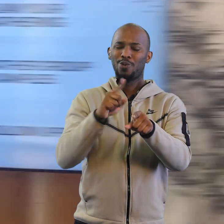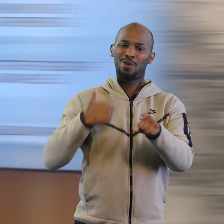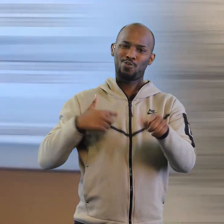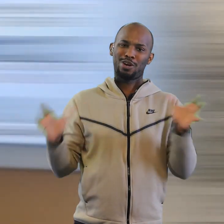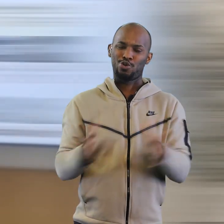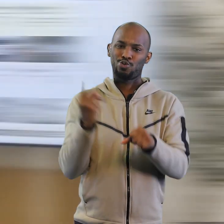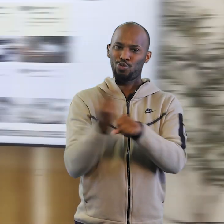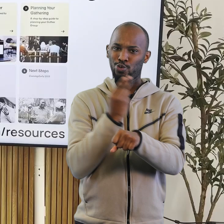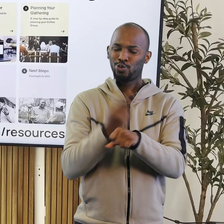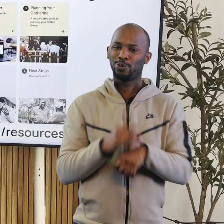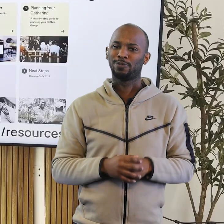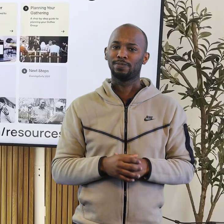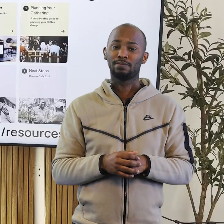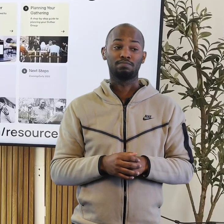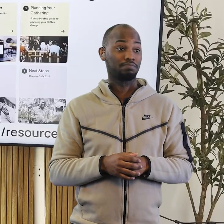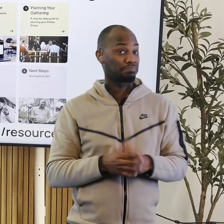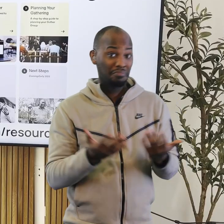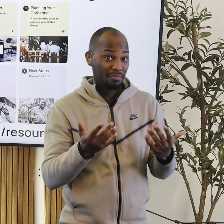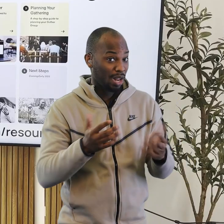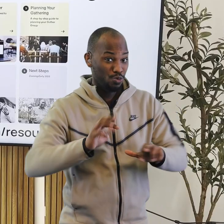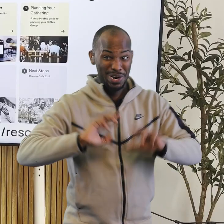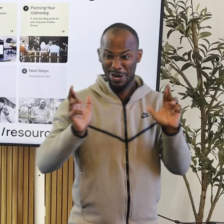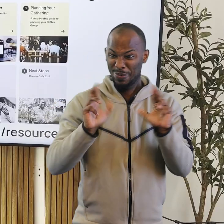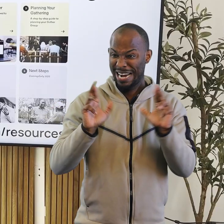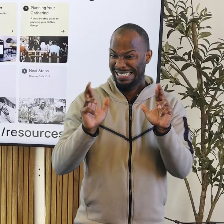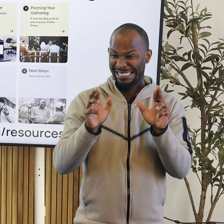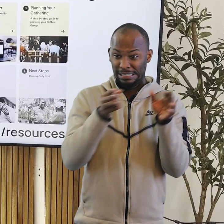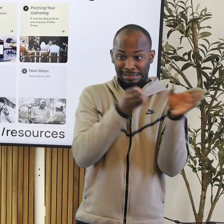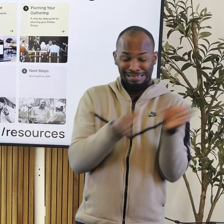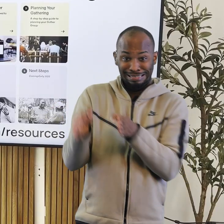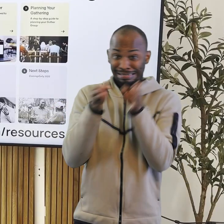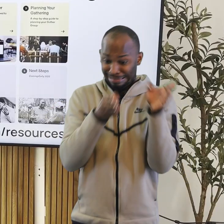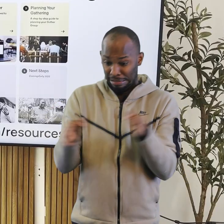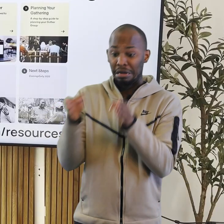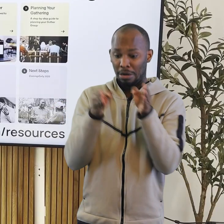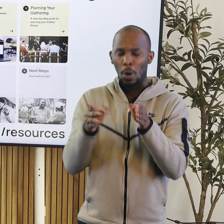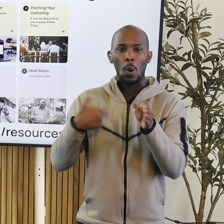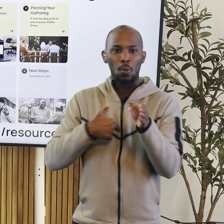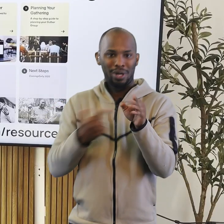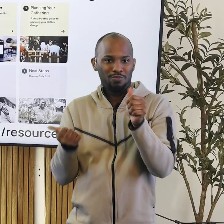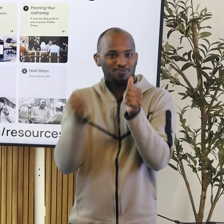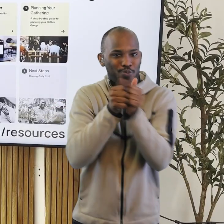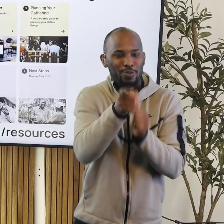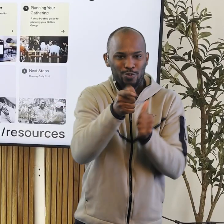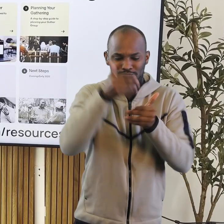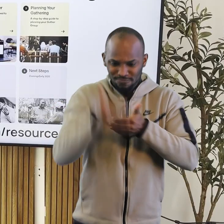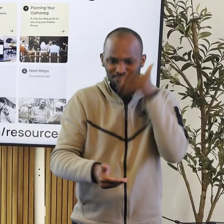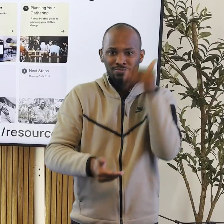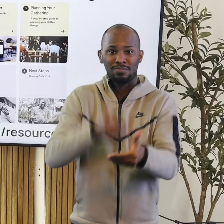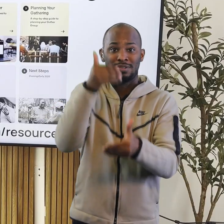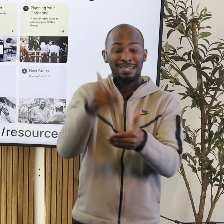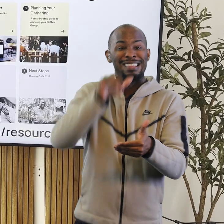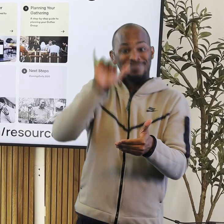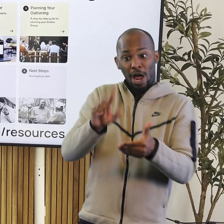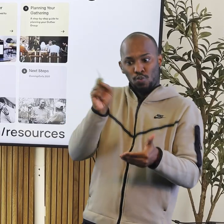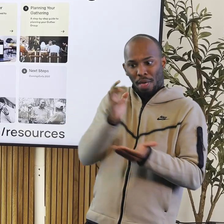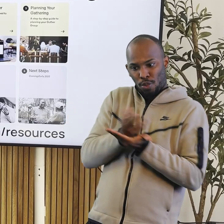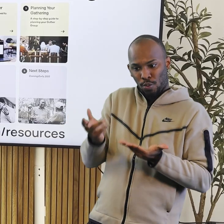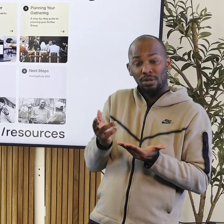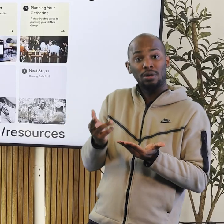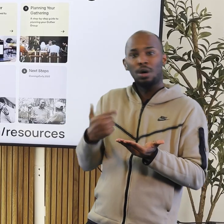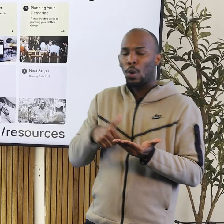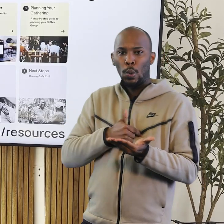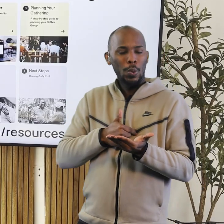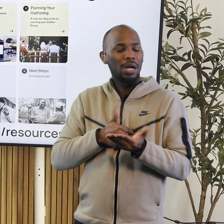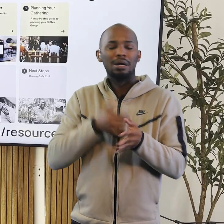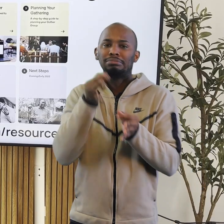that. So as you get ready to bring your Gather group together, we are going to be with you every single step of the way. That's where the resources come in. We're